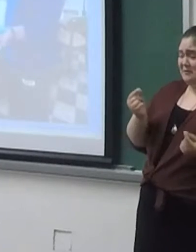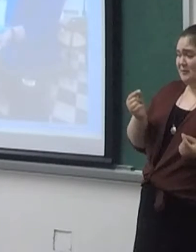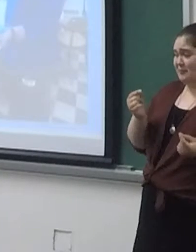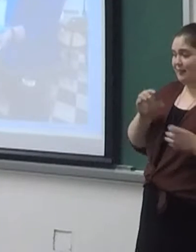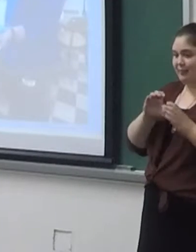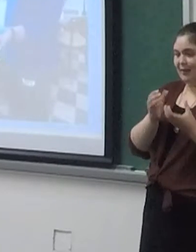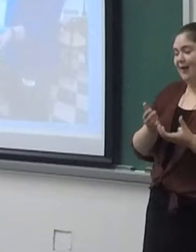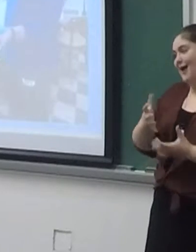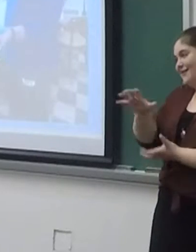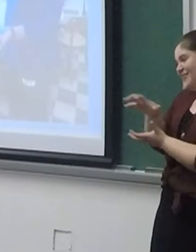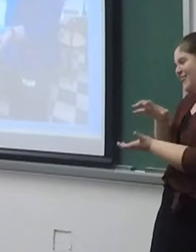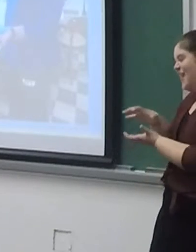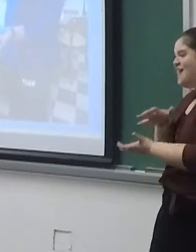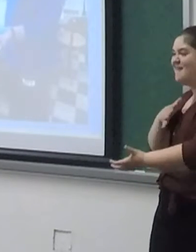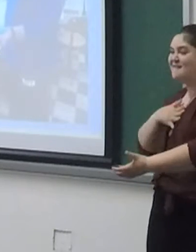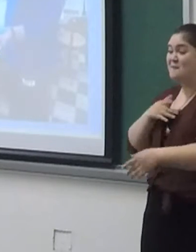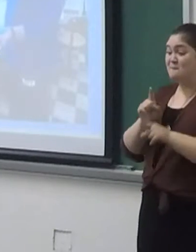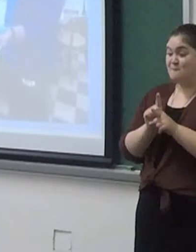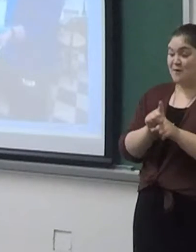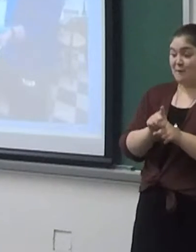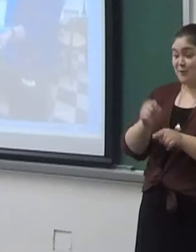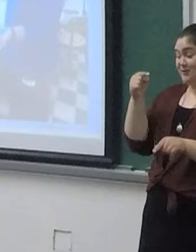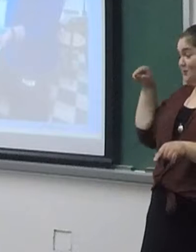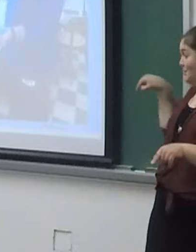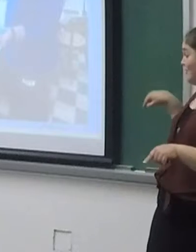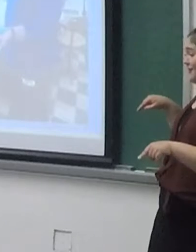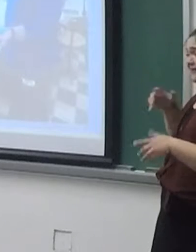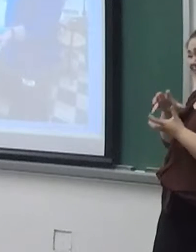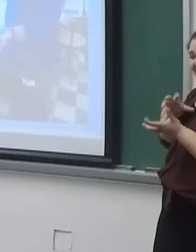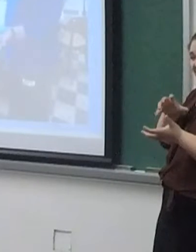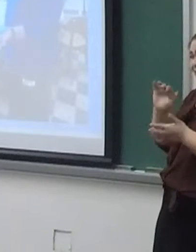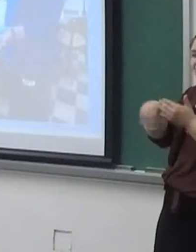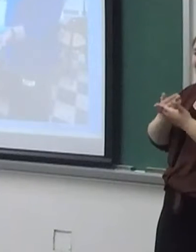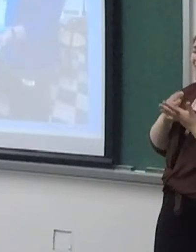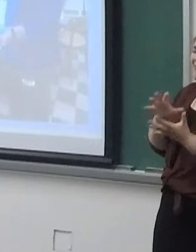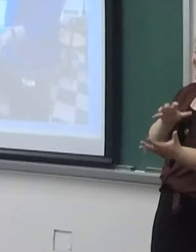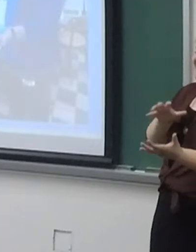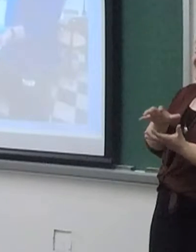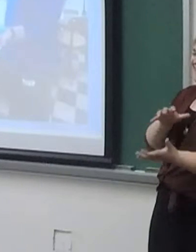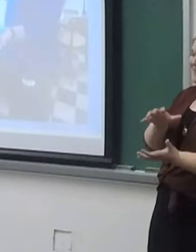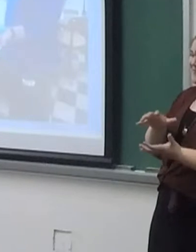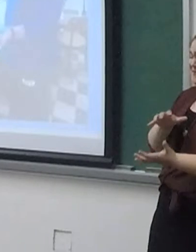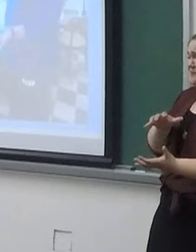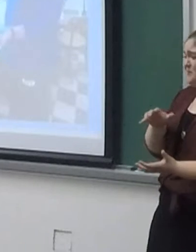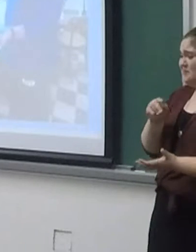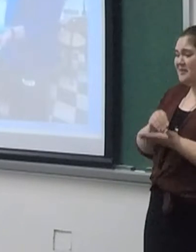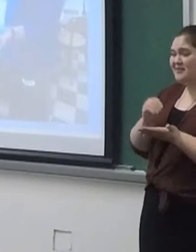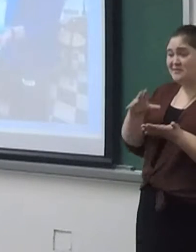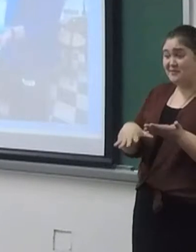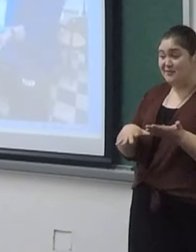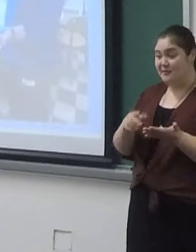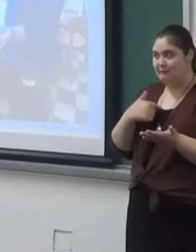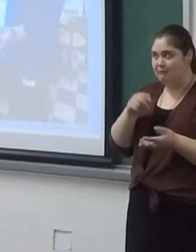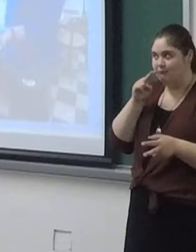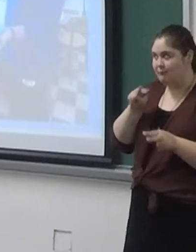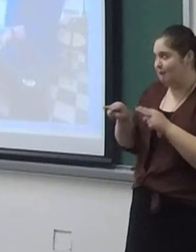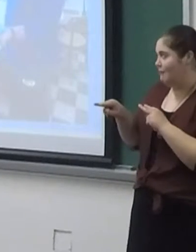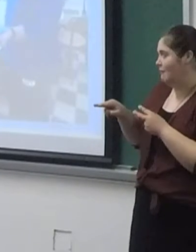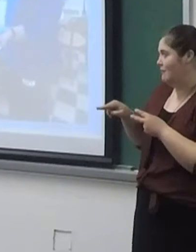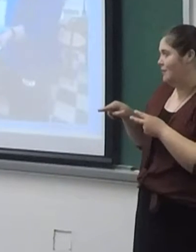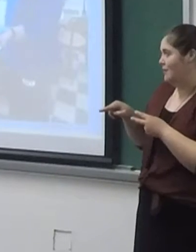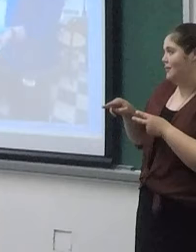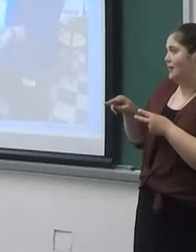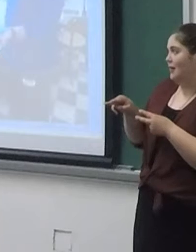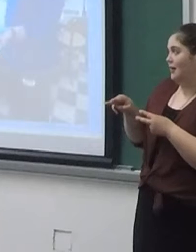class is laughing. My mentor's in the back of the room dying, and the teacher's laughing. And he turns around because I'm like, you know, everyone hears